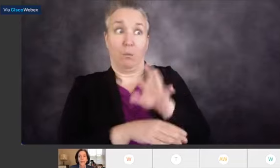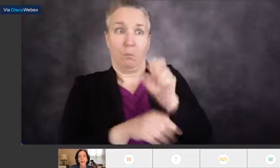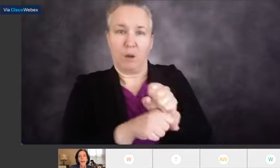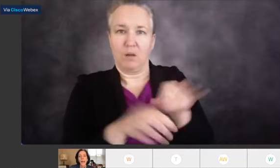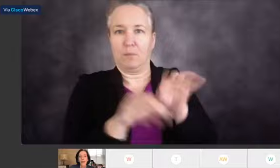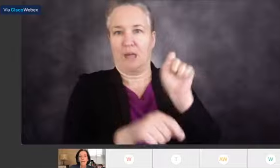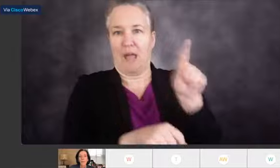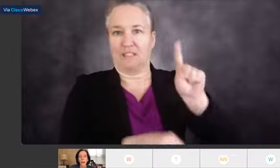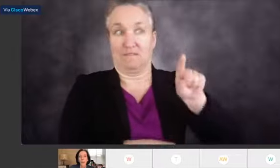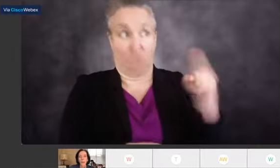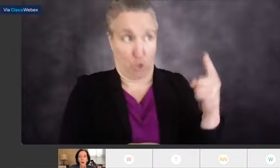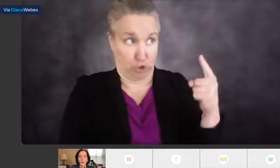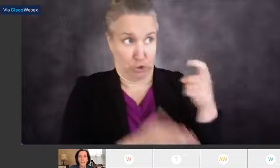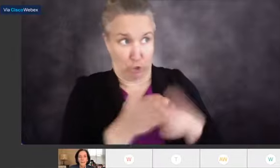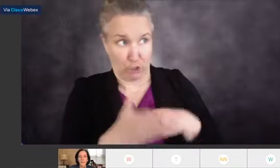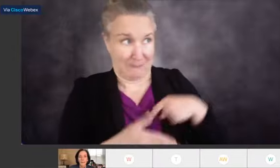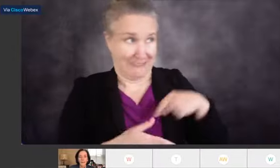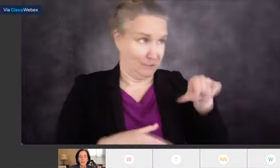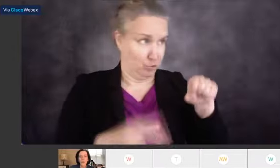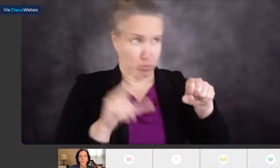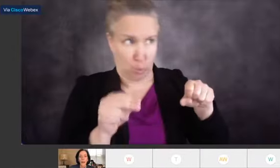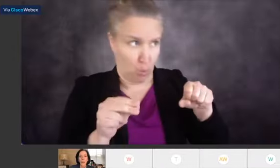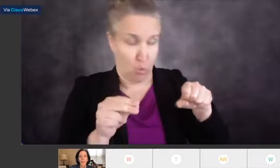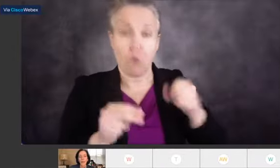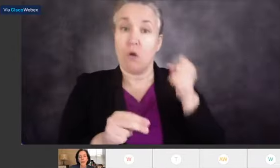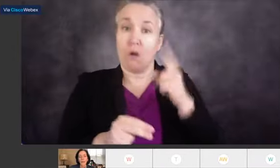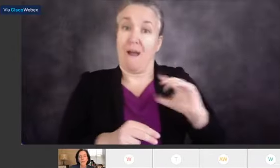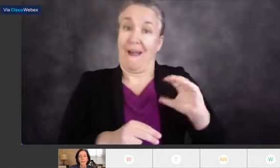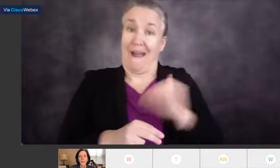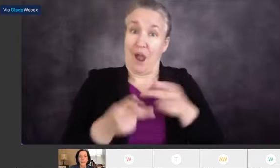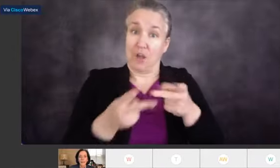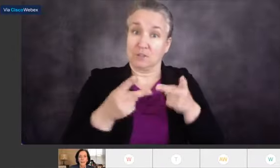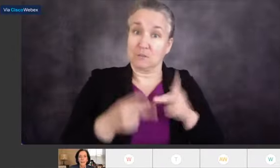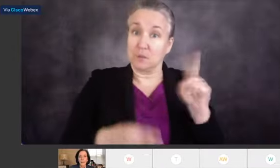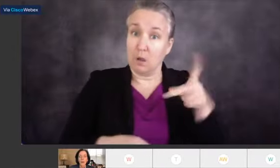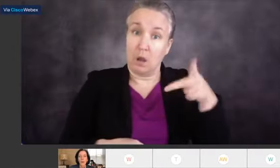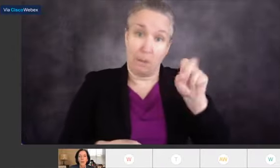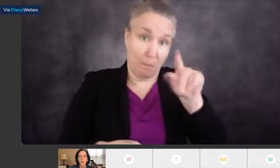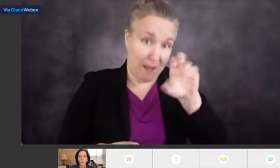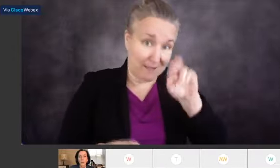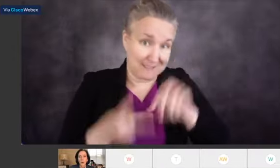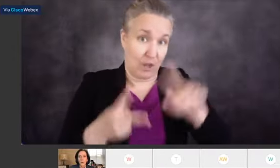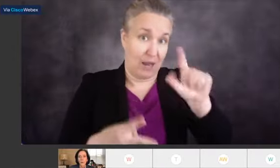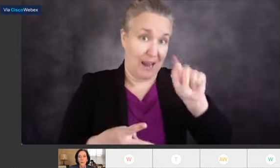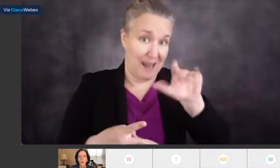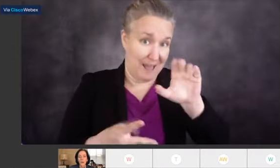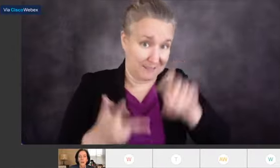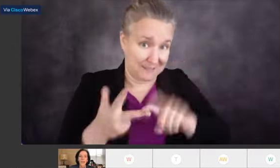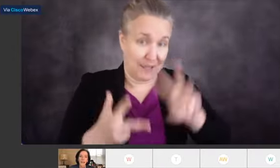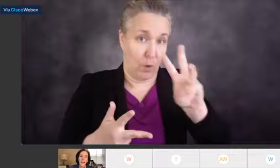testing. As a reminder, our testing sites are in Pottstown, Lansdale,